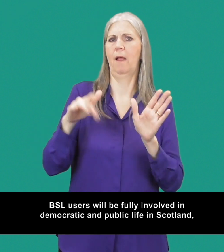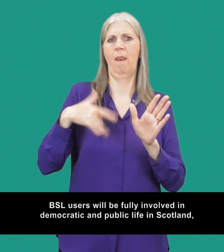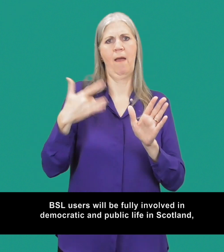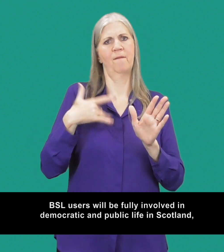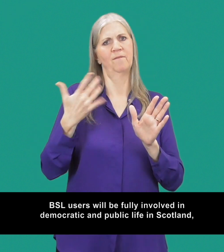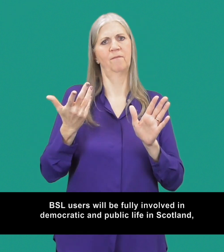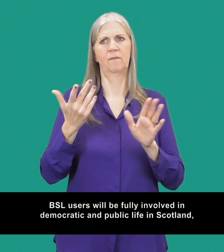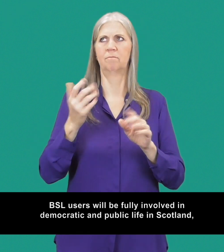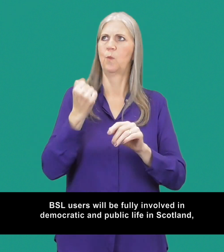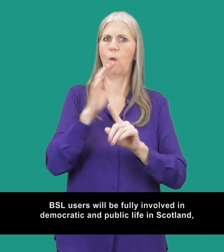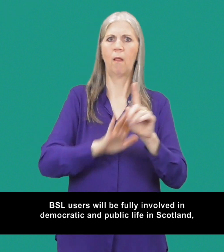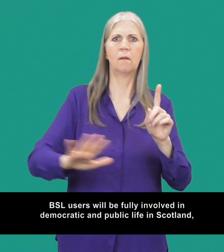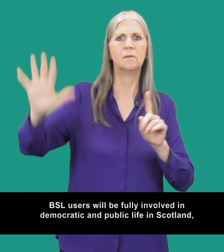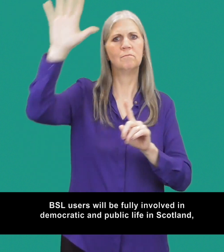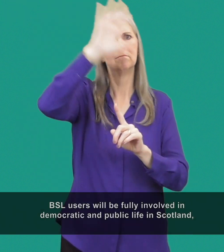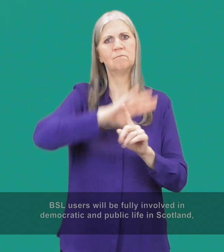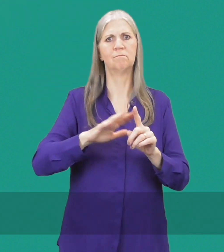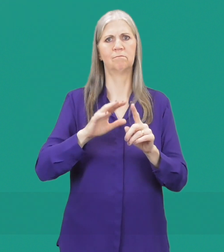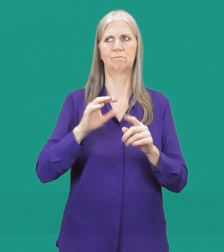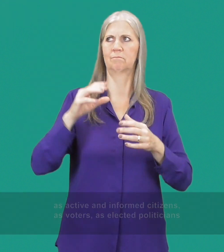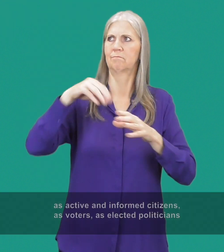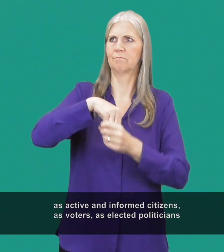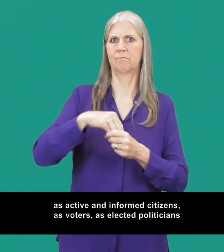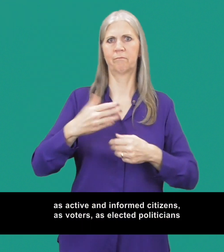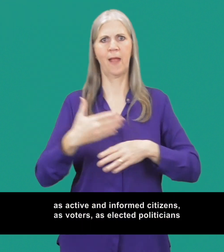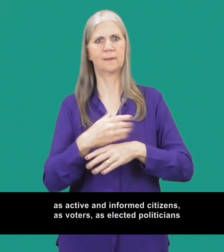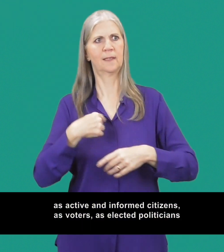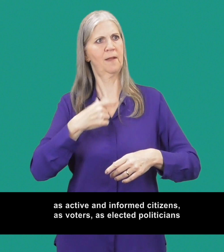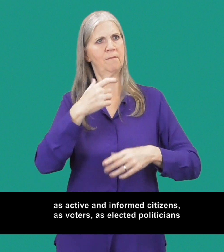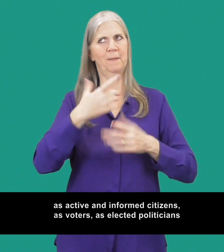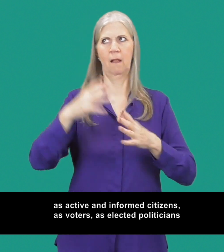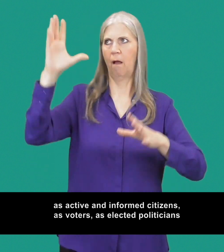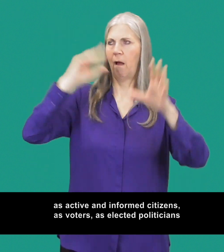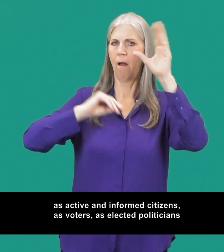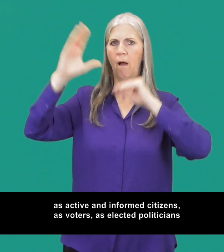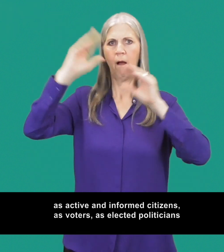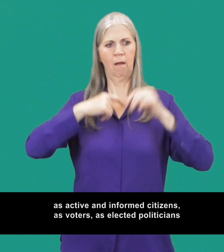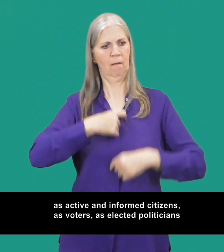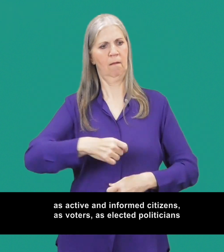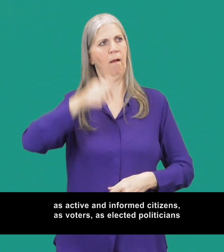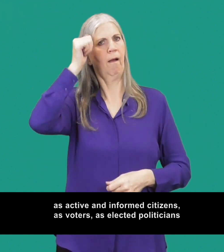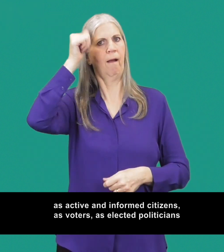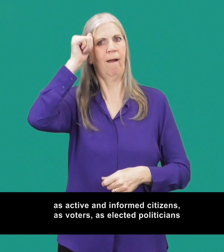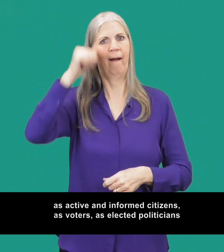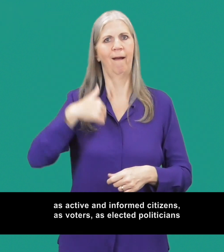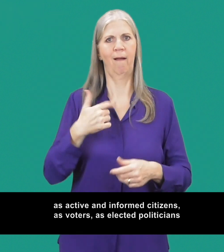As active and informed citizens, as voters, as